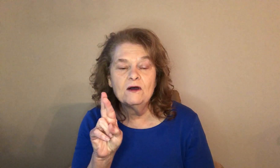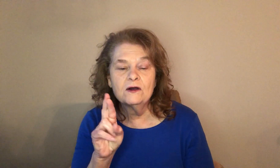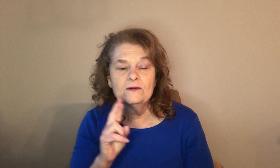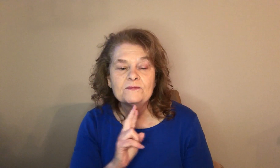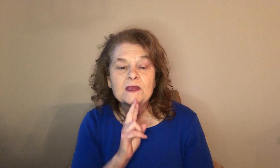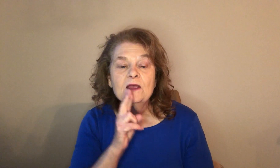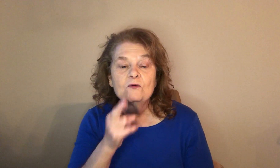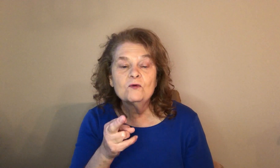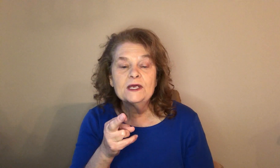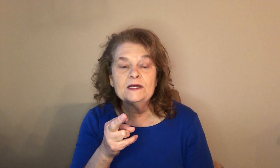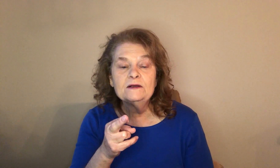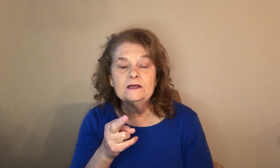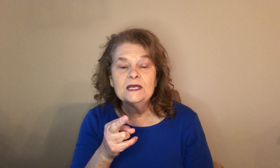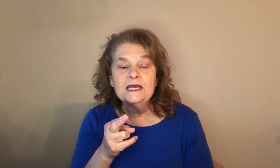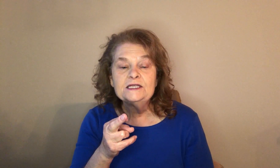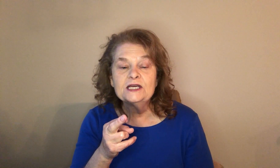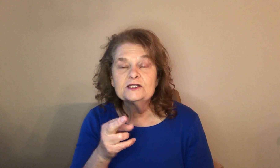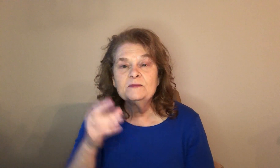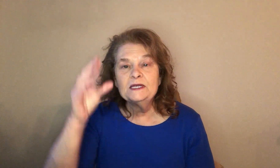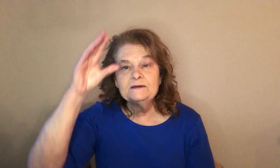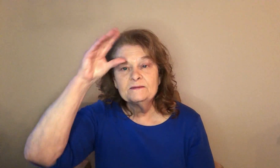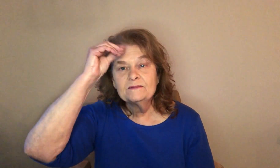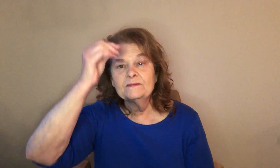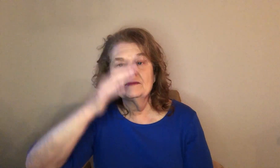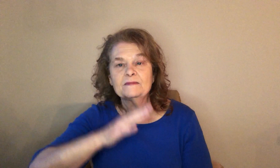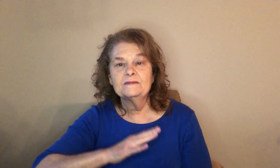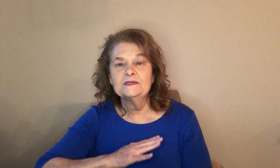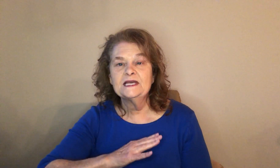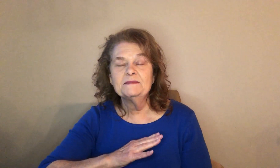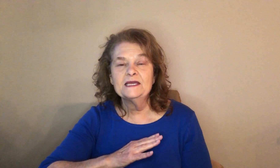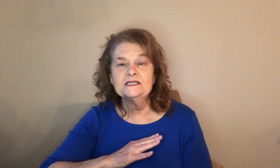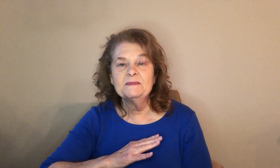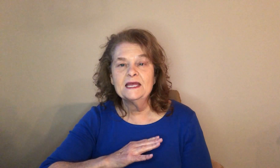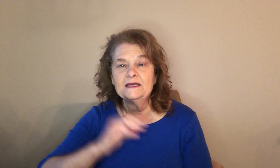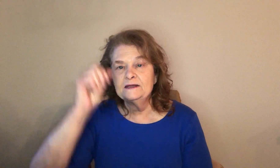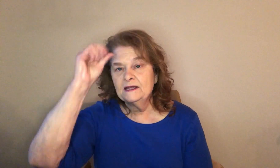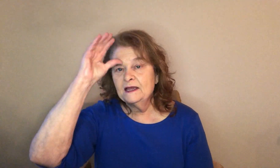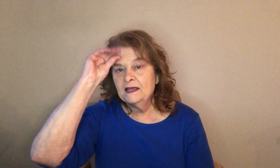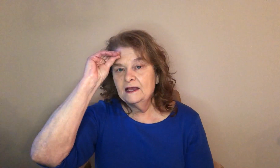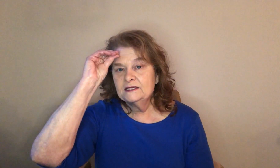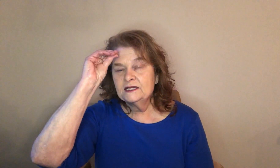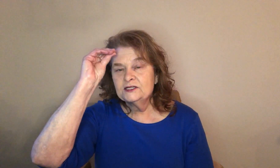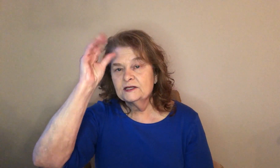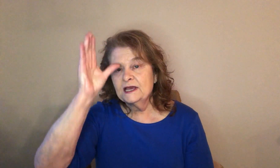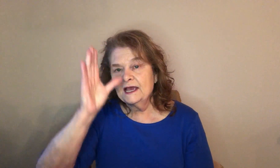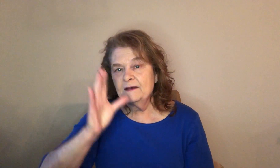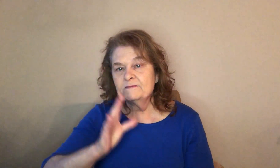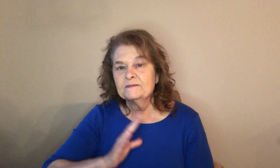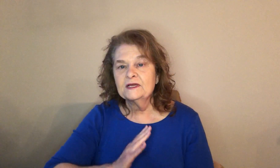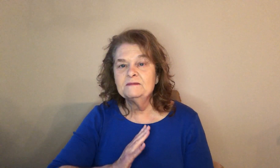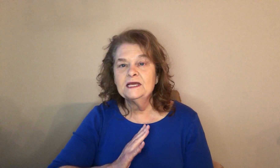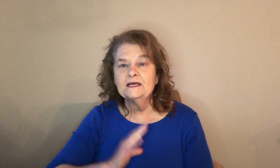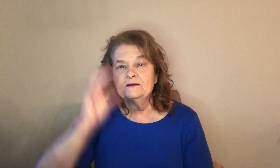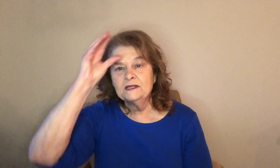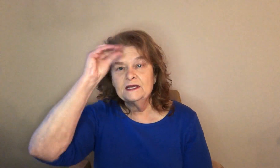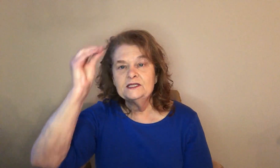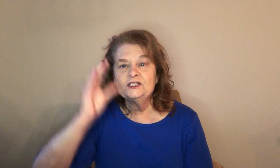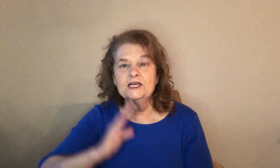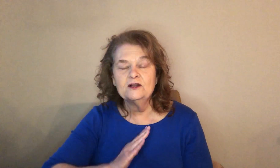R. Real gentleman, same thing as man. Touch the cap, come down.